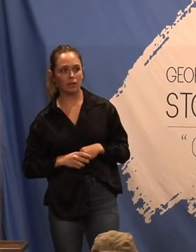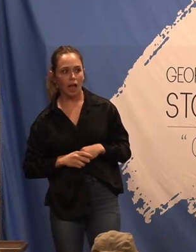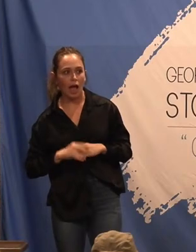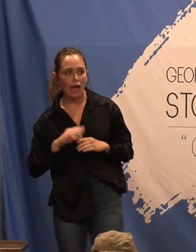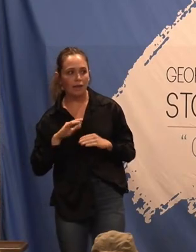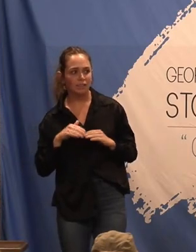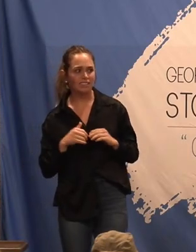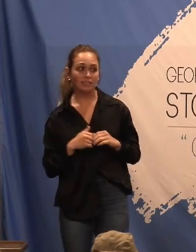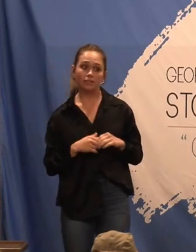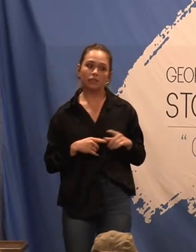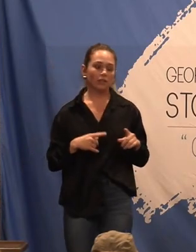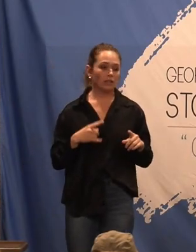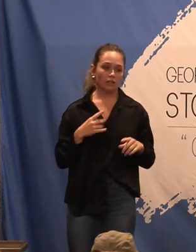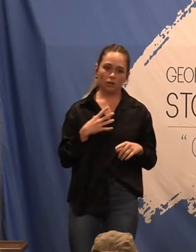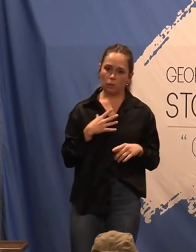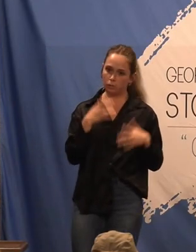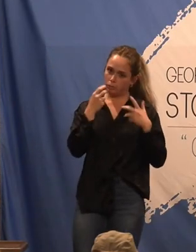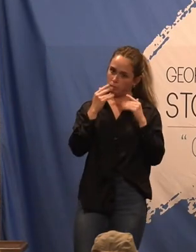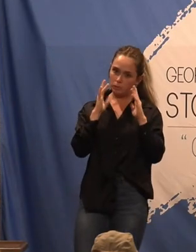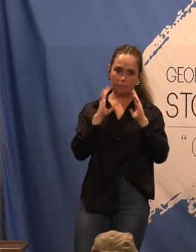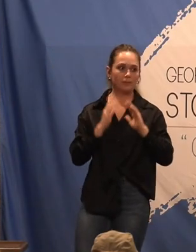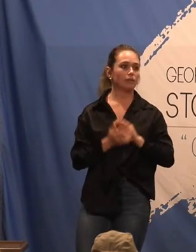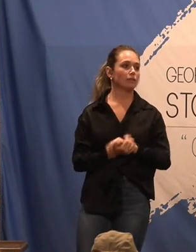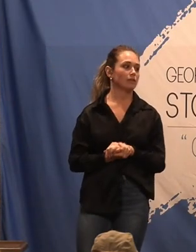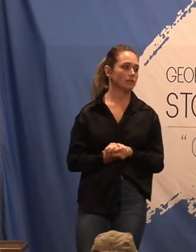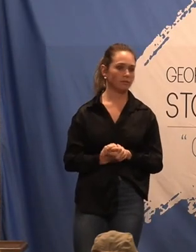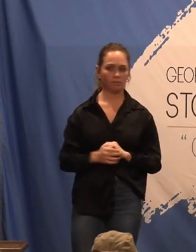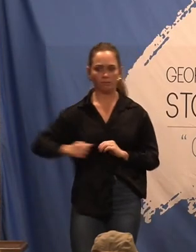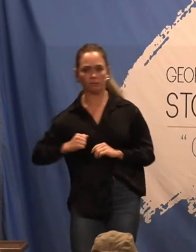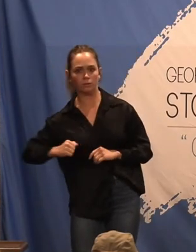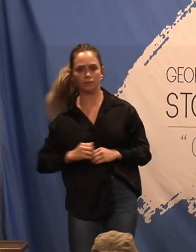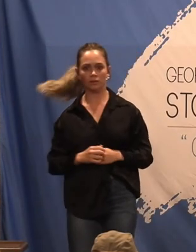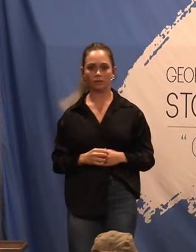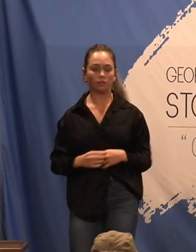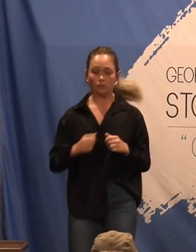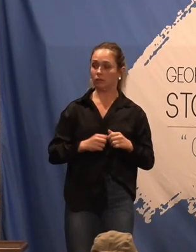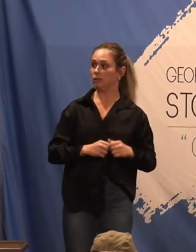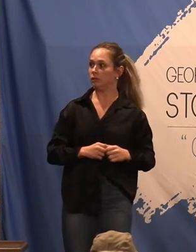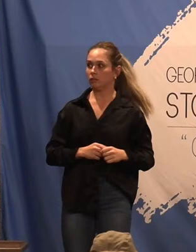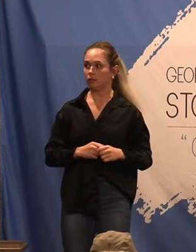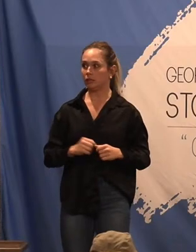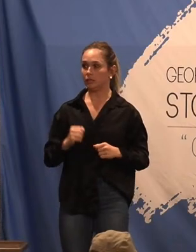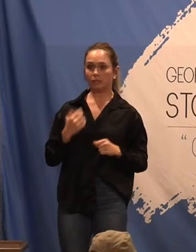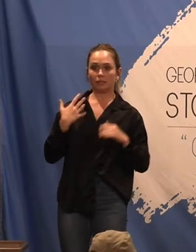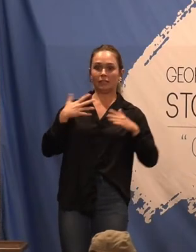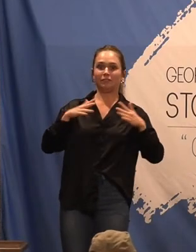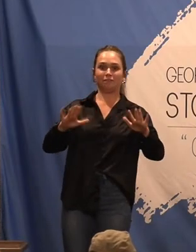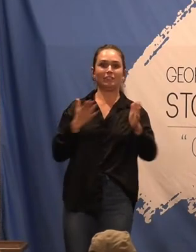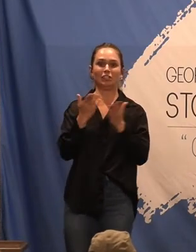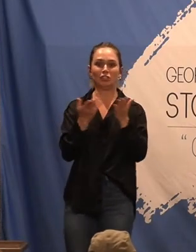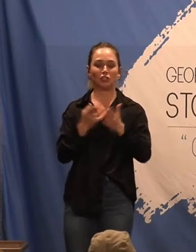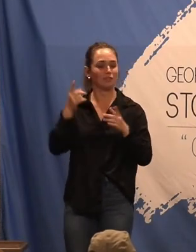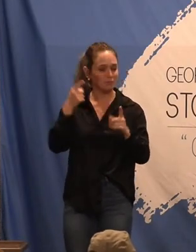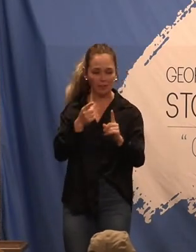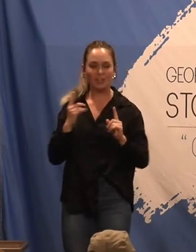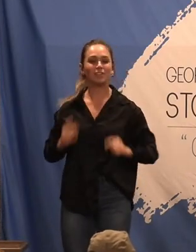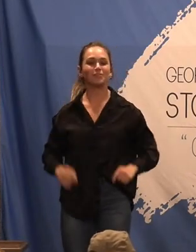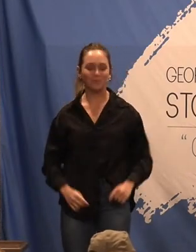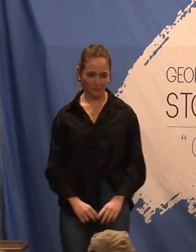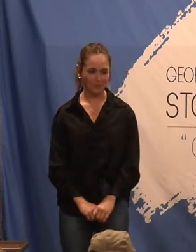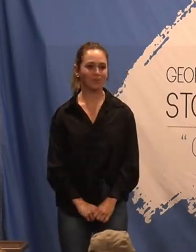Everybody's going, he'll be so embarrassed. And I went, Stover. And he jumped up and ended the service right there.